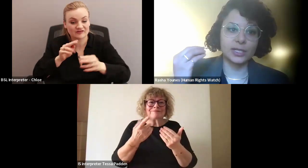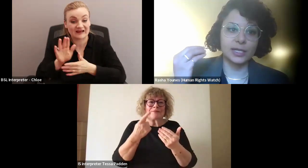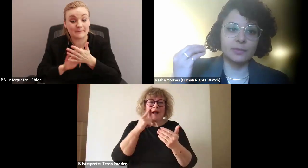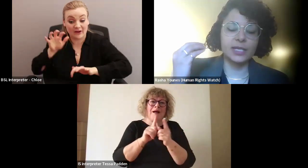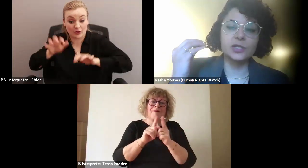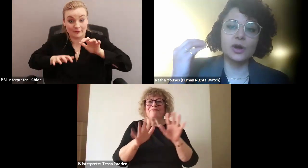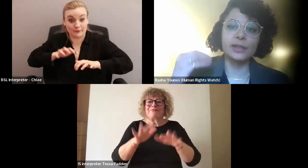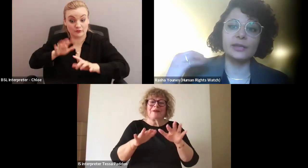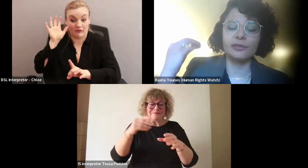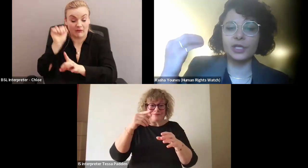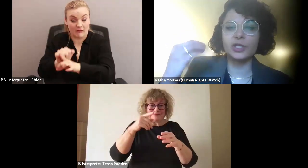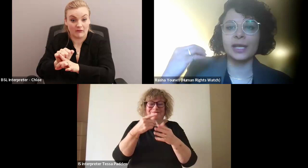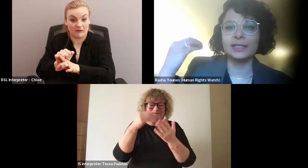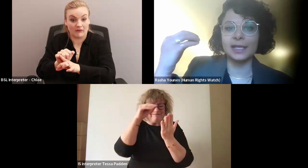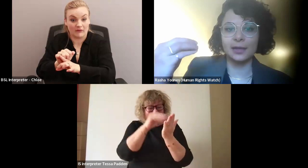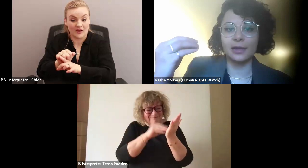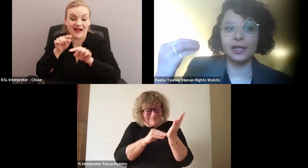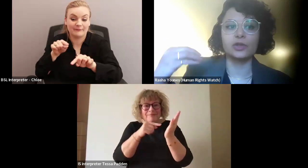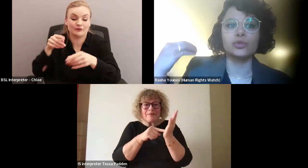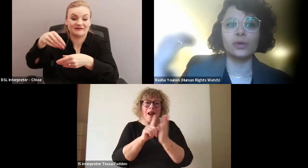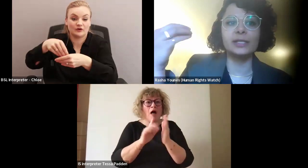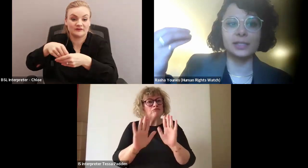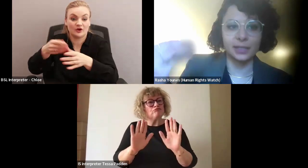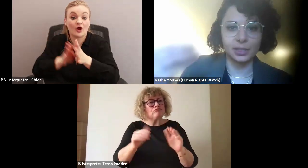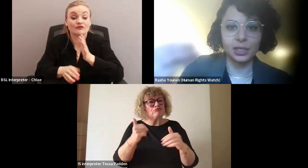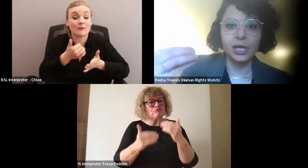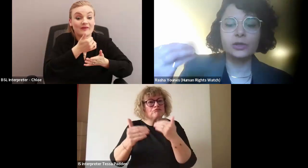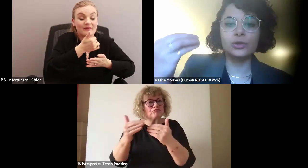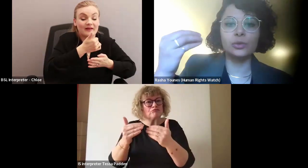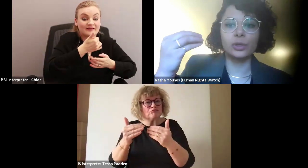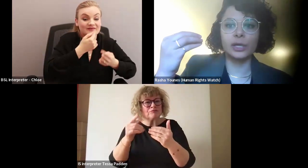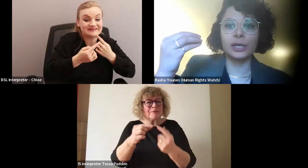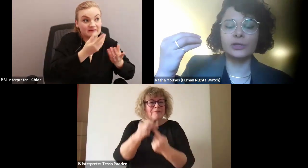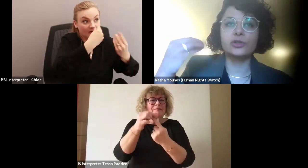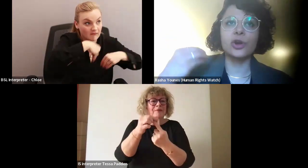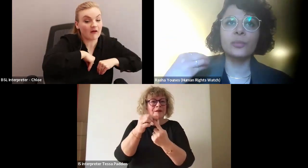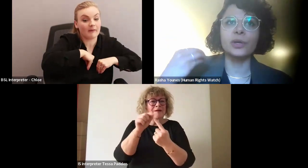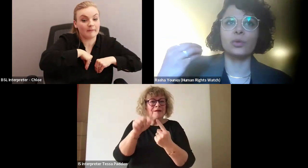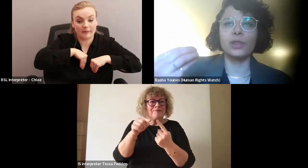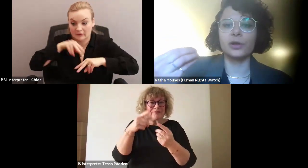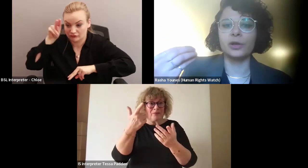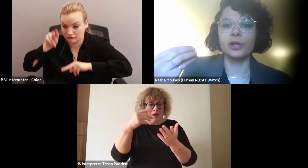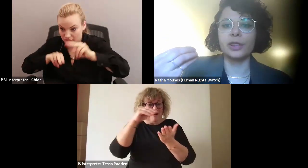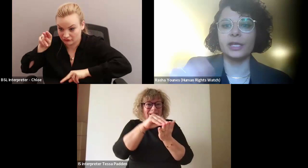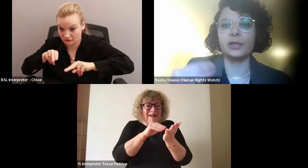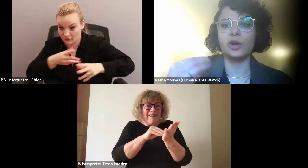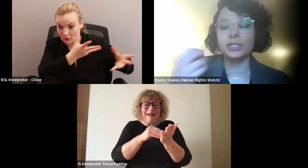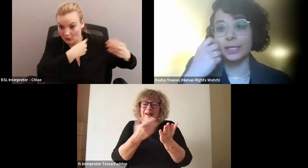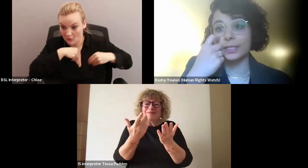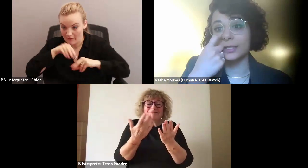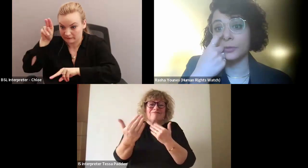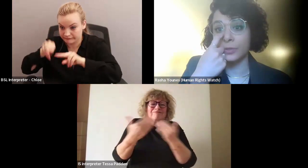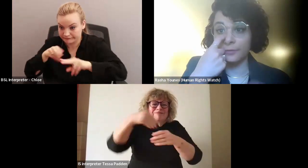abusive content based on the information and data that they are trained in to determine whether